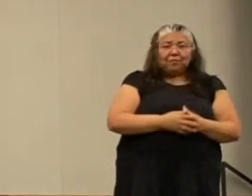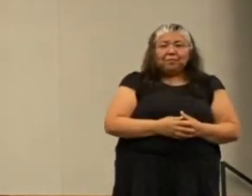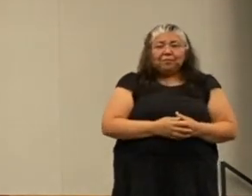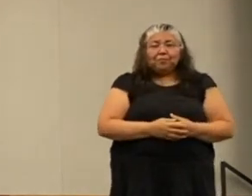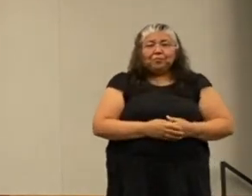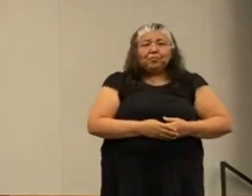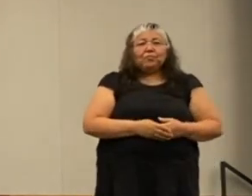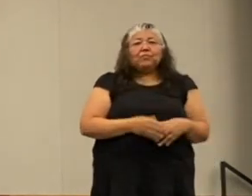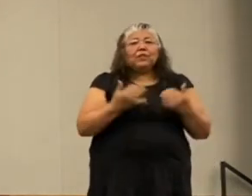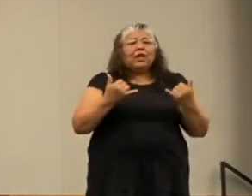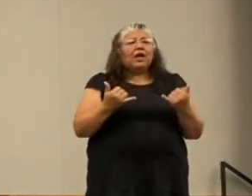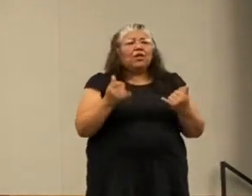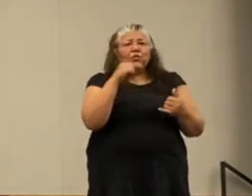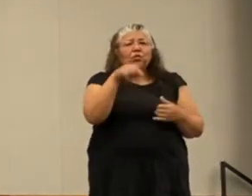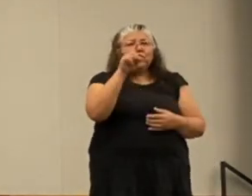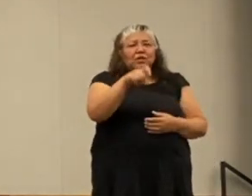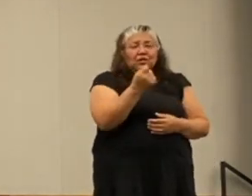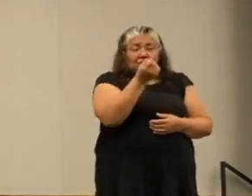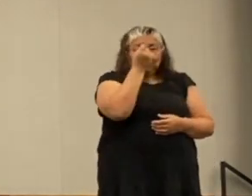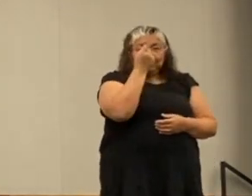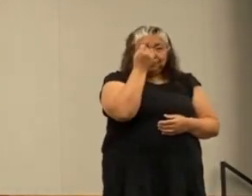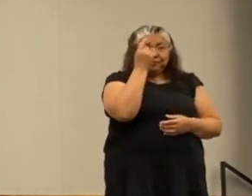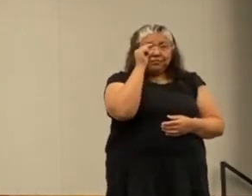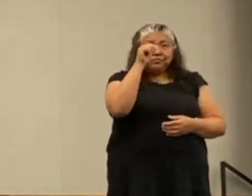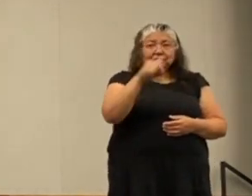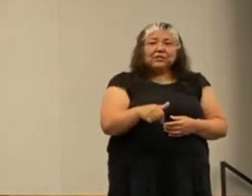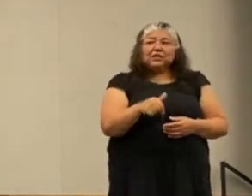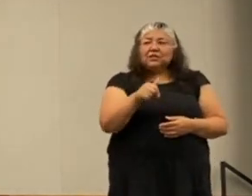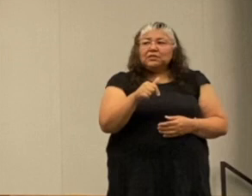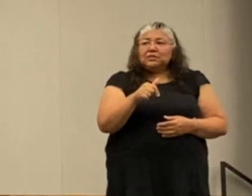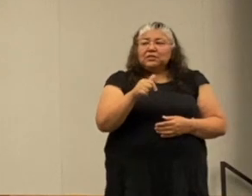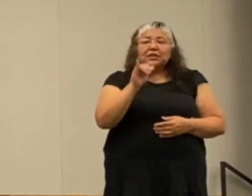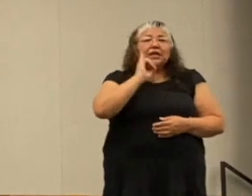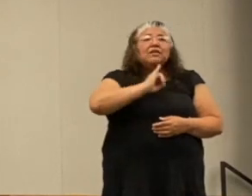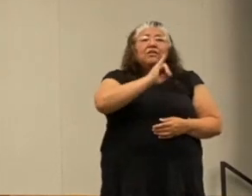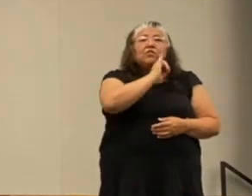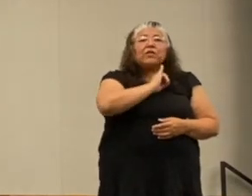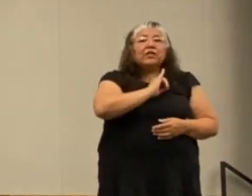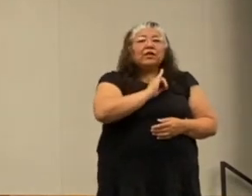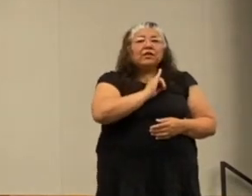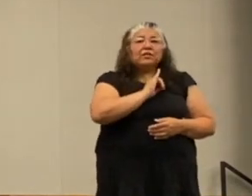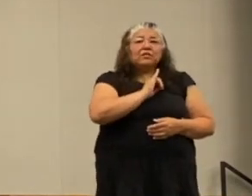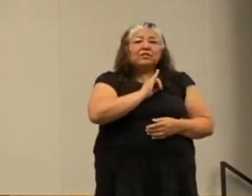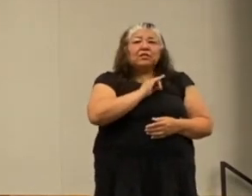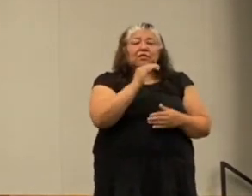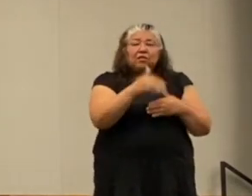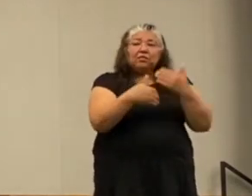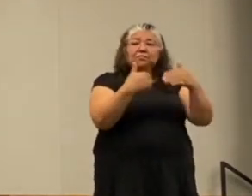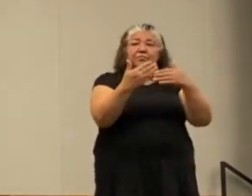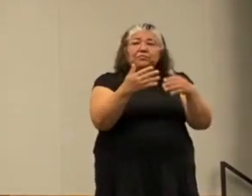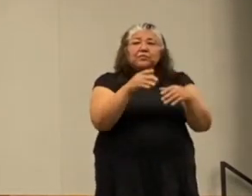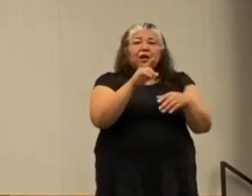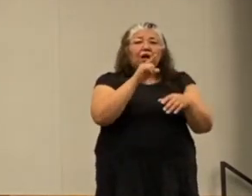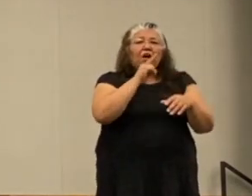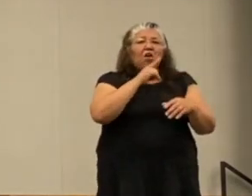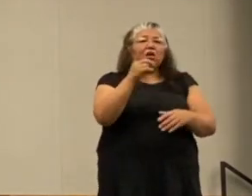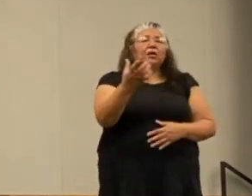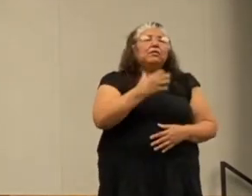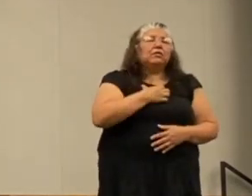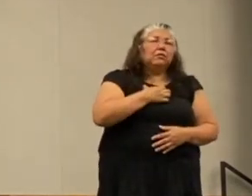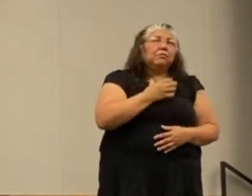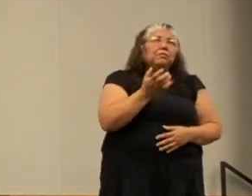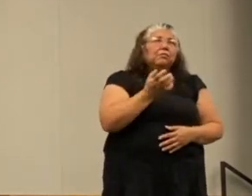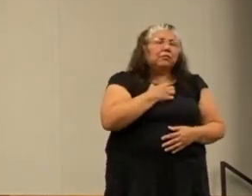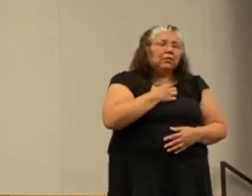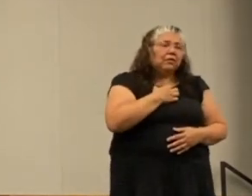point. Now you've got to understand that these Israelites along the way are complaining half the